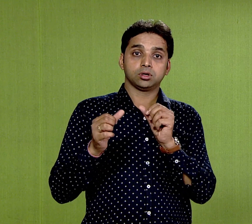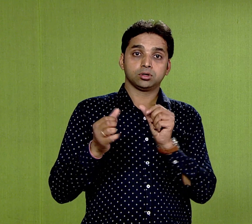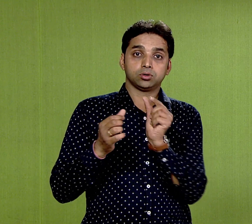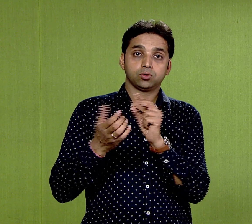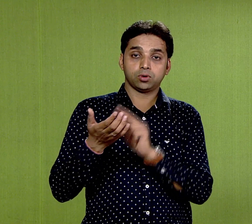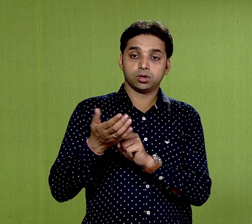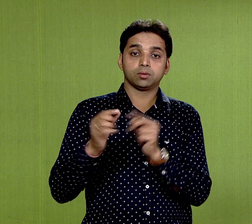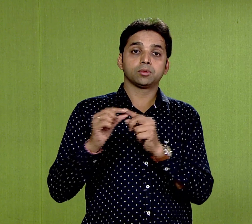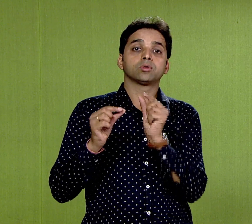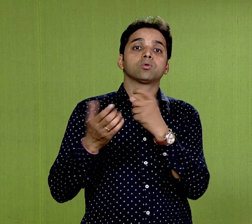Jaunpur,